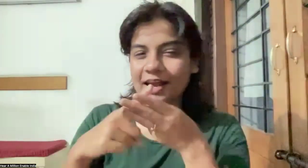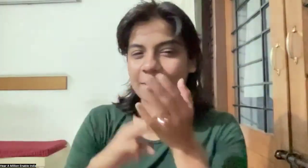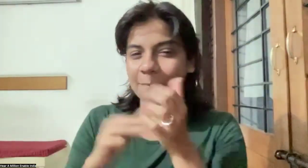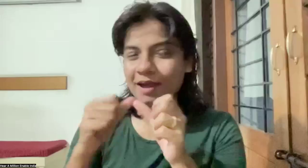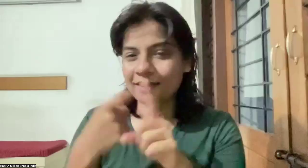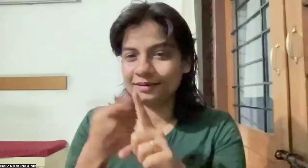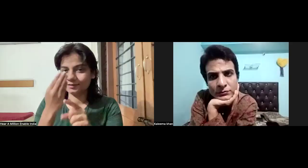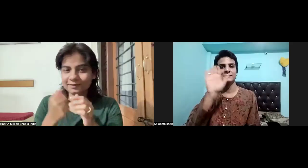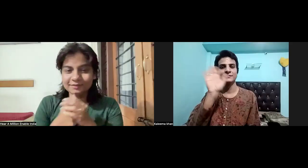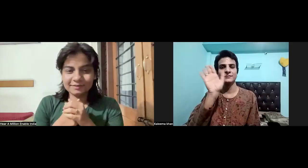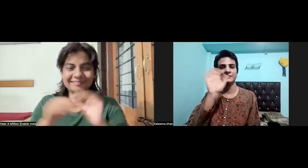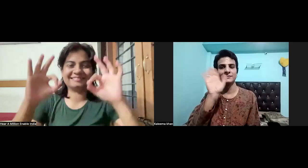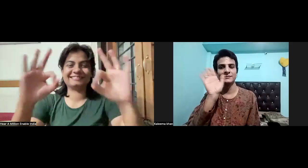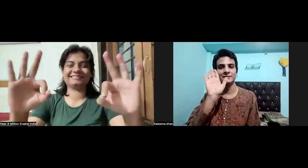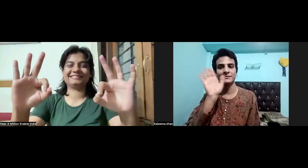Kaleema, are you here?